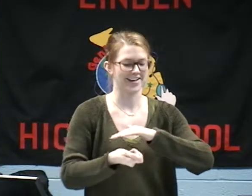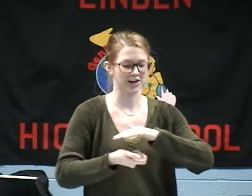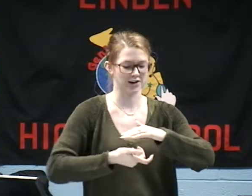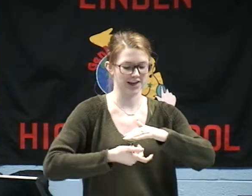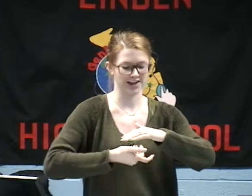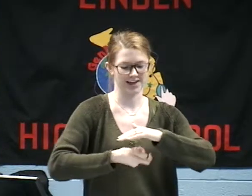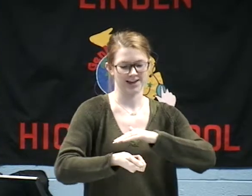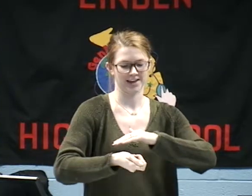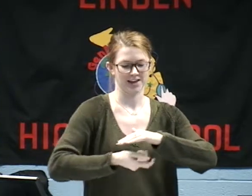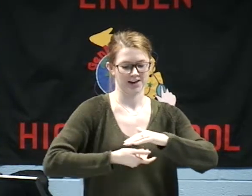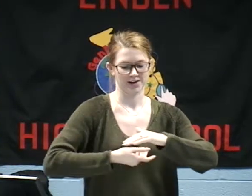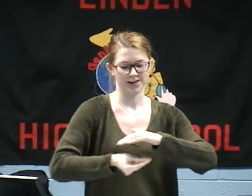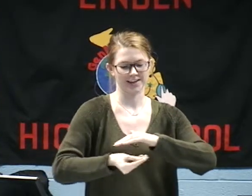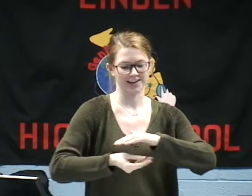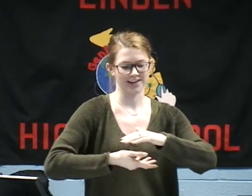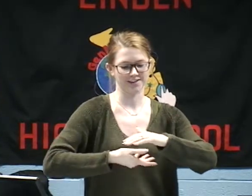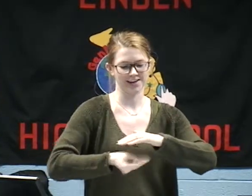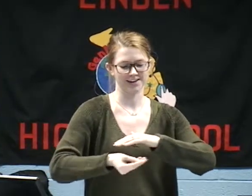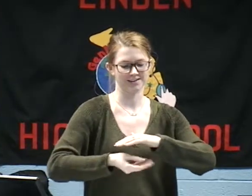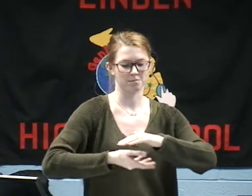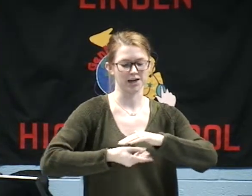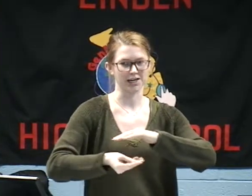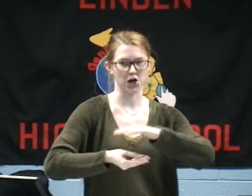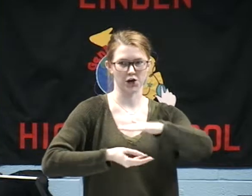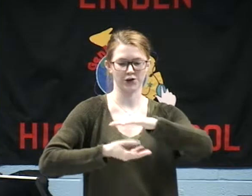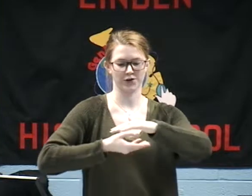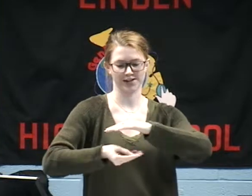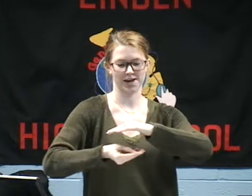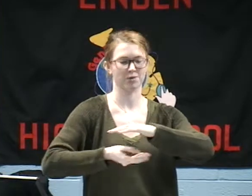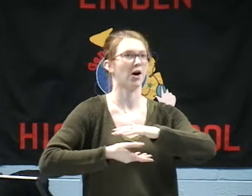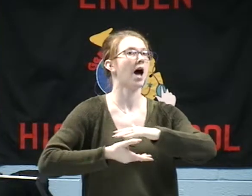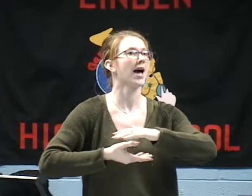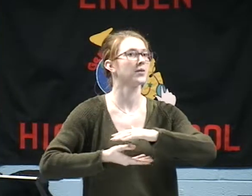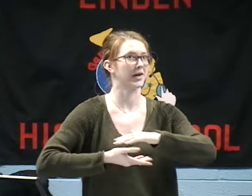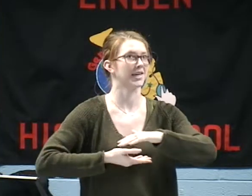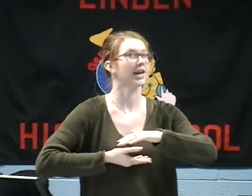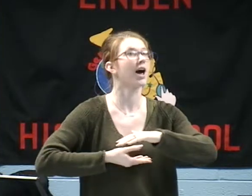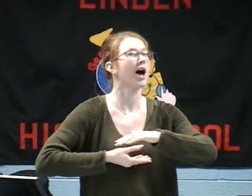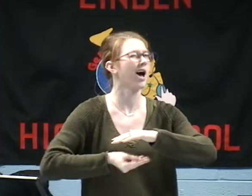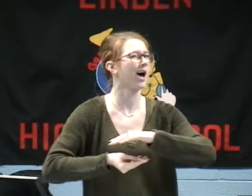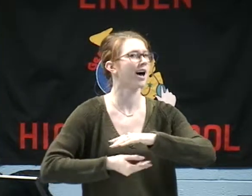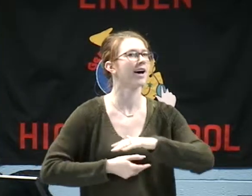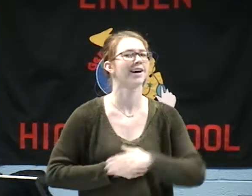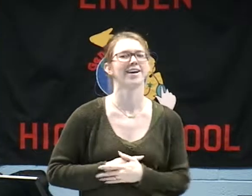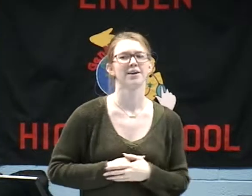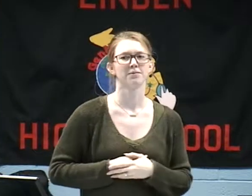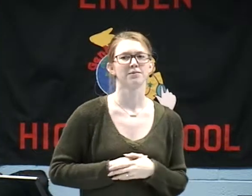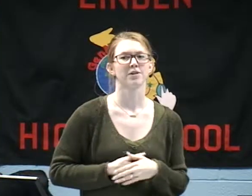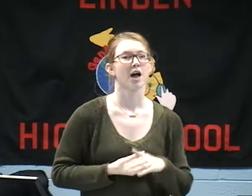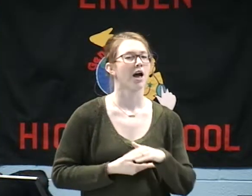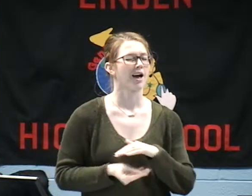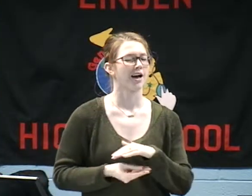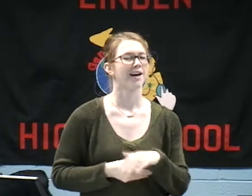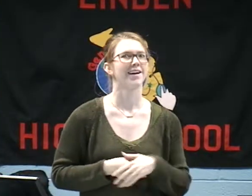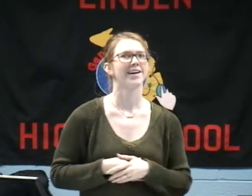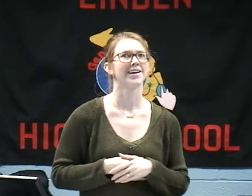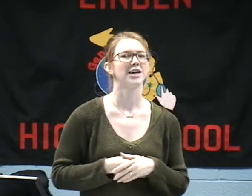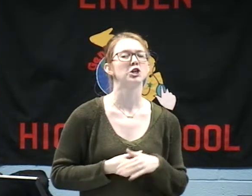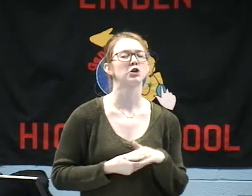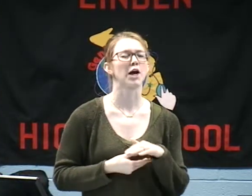You're like giving money under the table and winking. What did wink? Try your